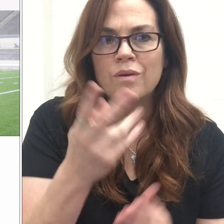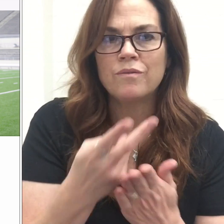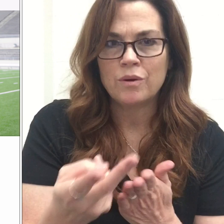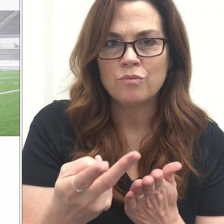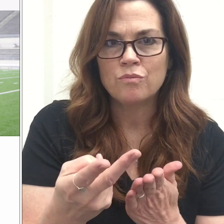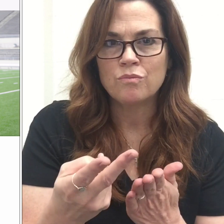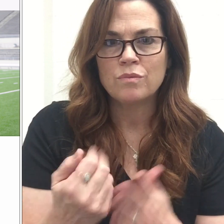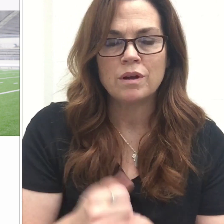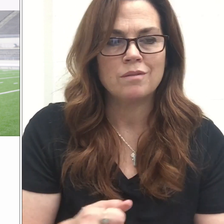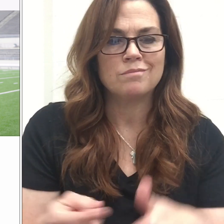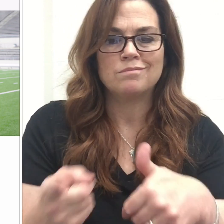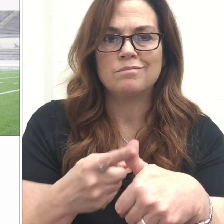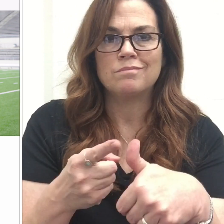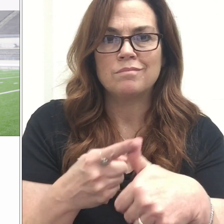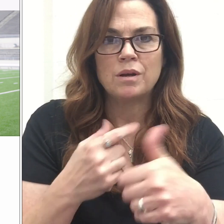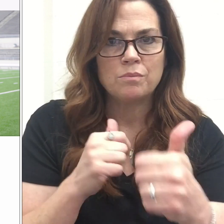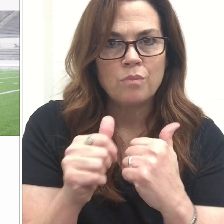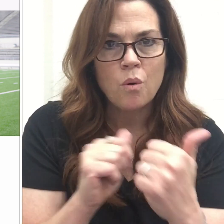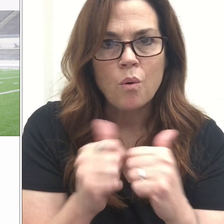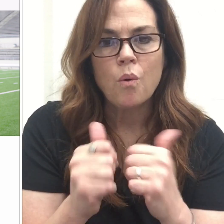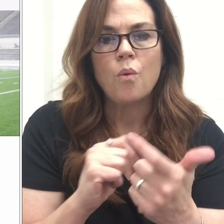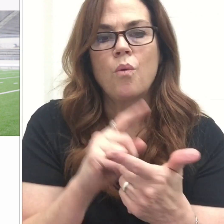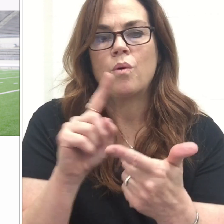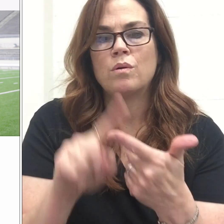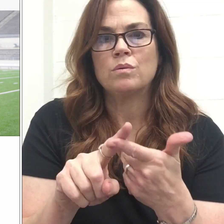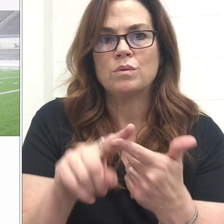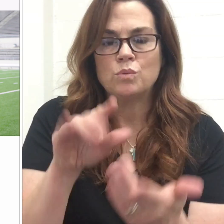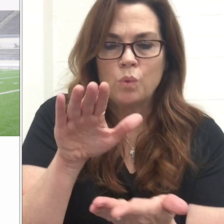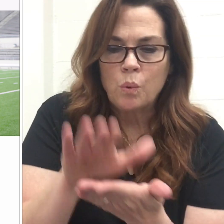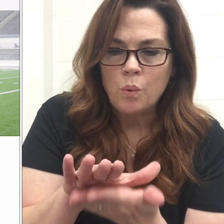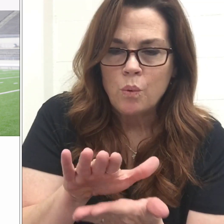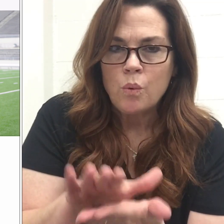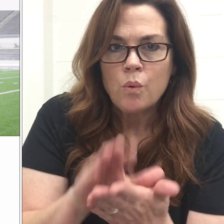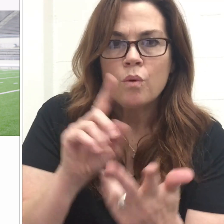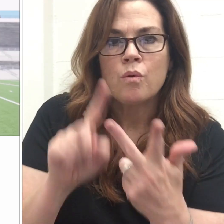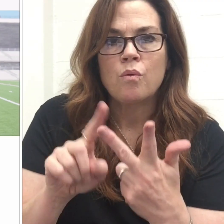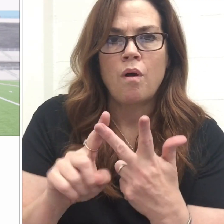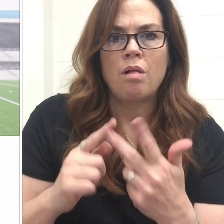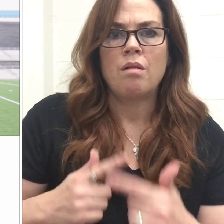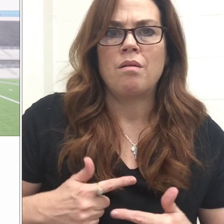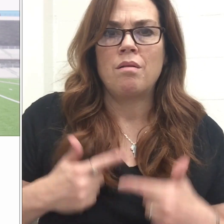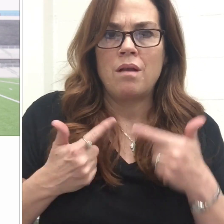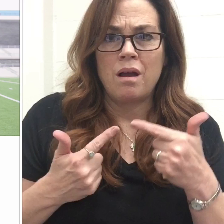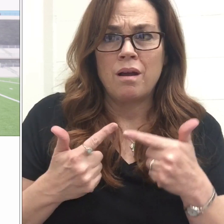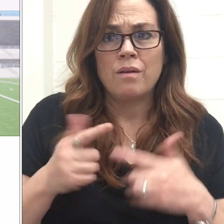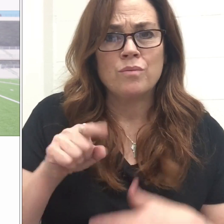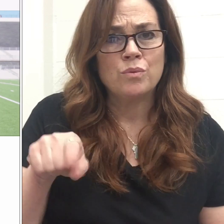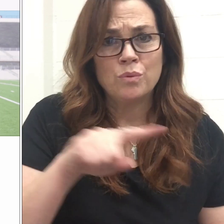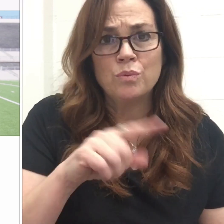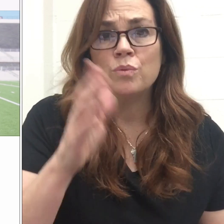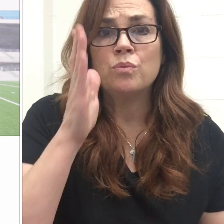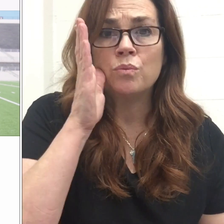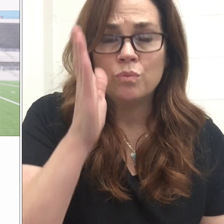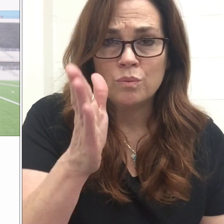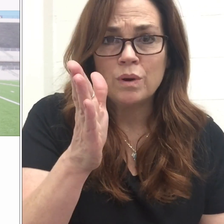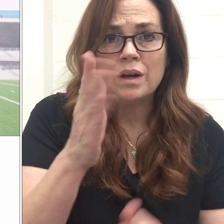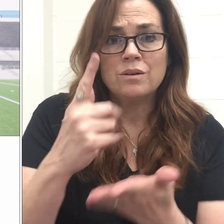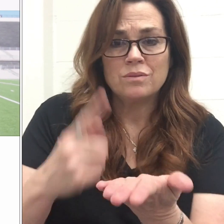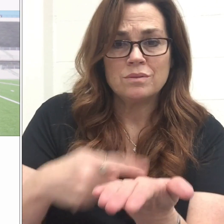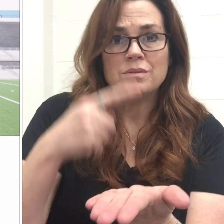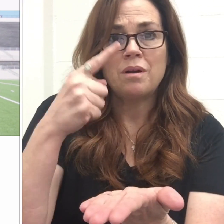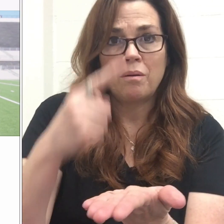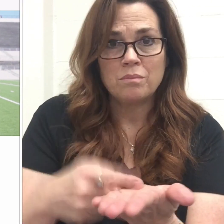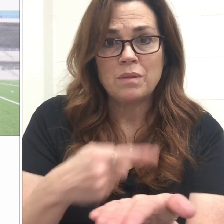fail. You will fail in sports. You will fail in school. You'll fail in life. You will get things wrong. You